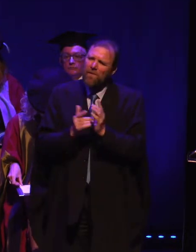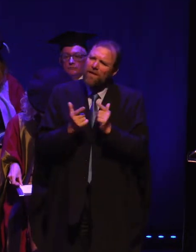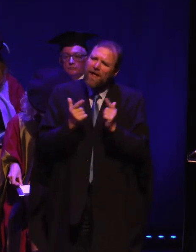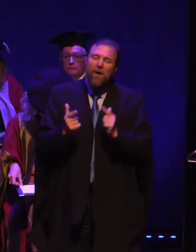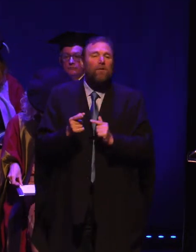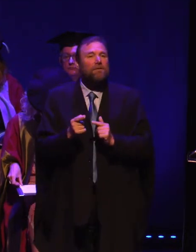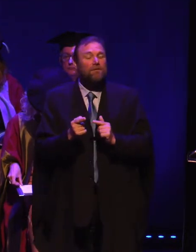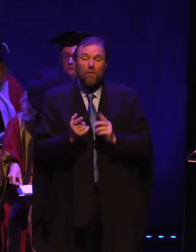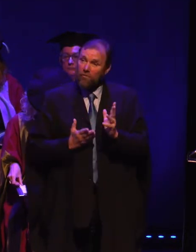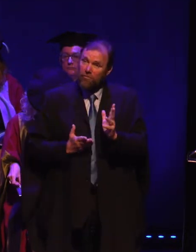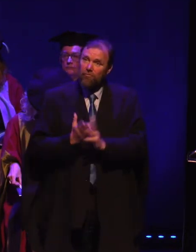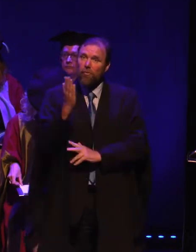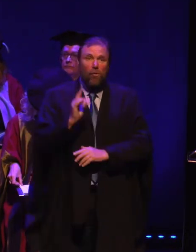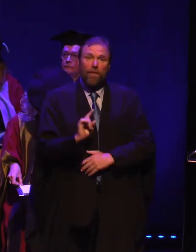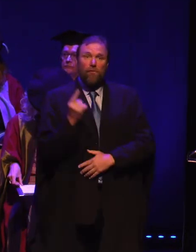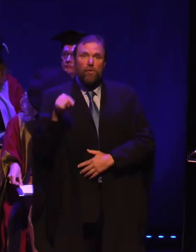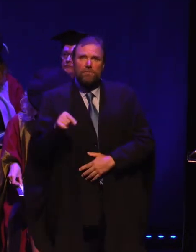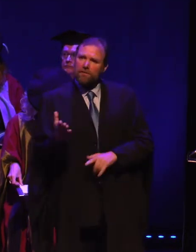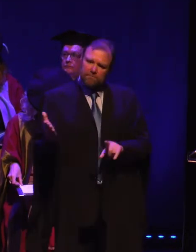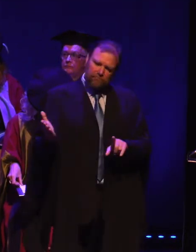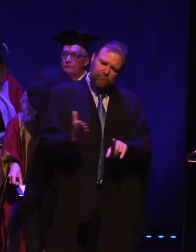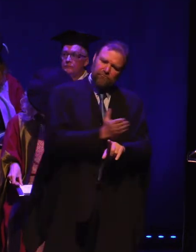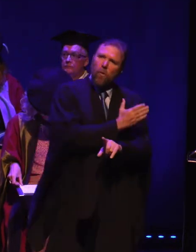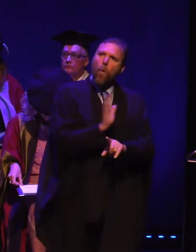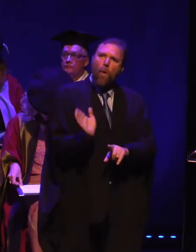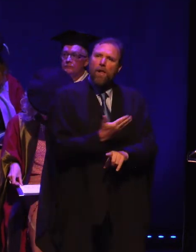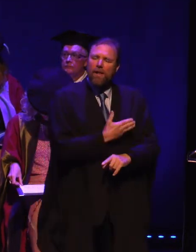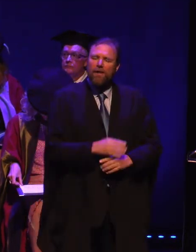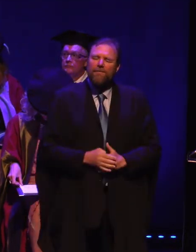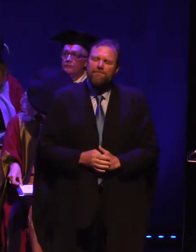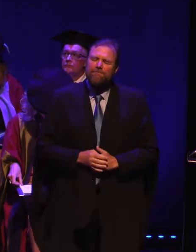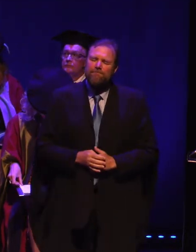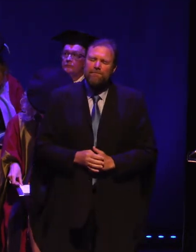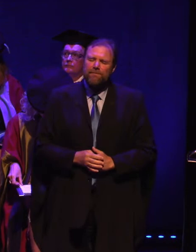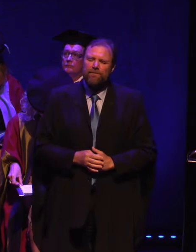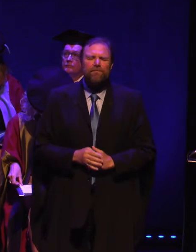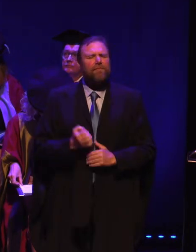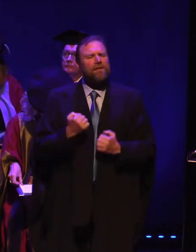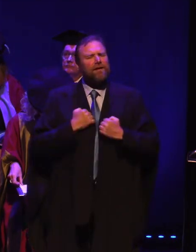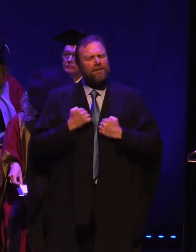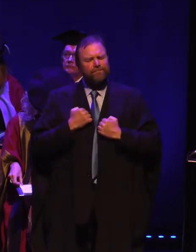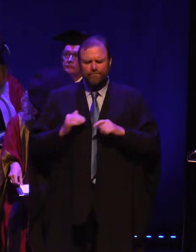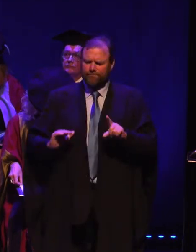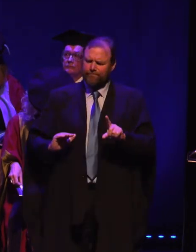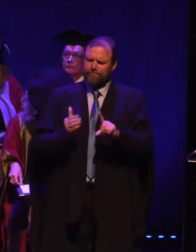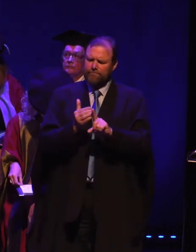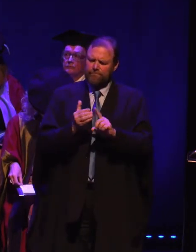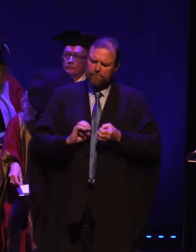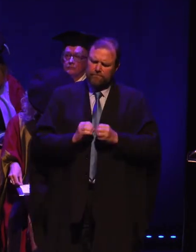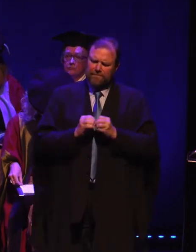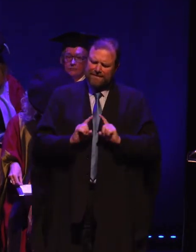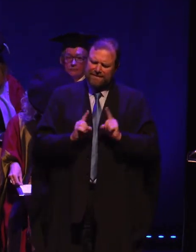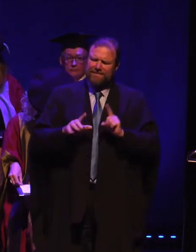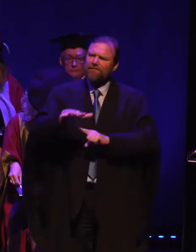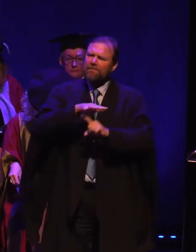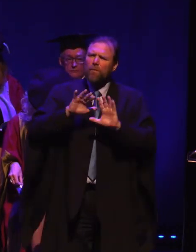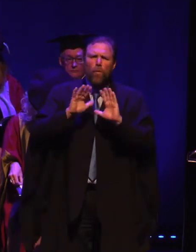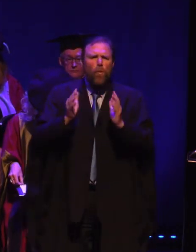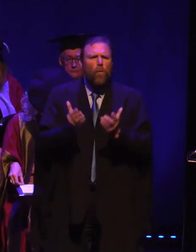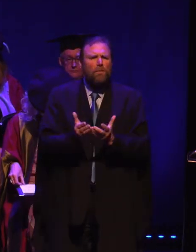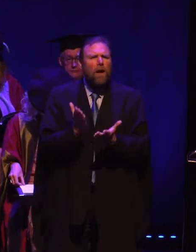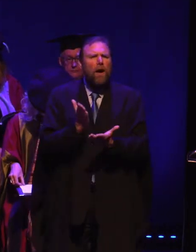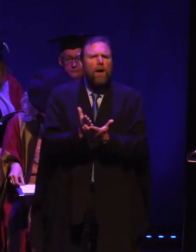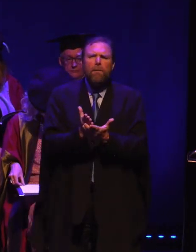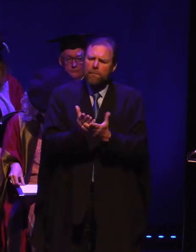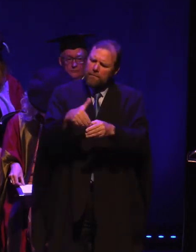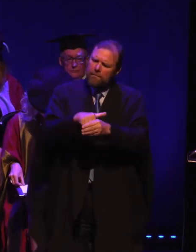first. And our desire to make a difference is writ large in the work of your school. And I